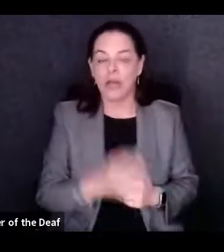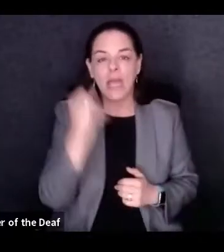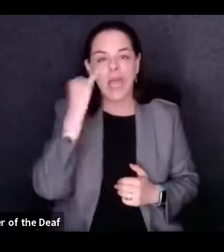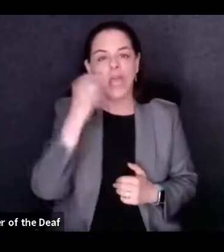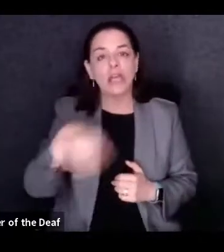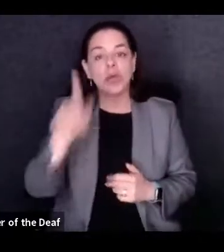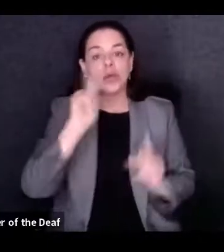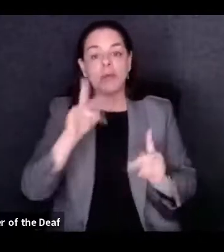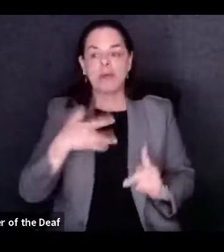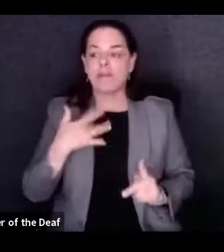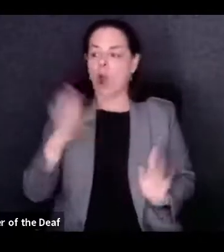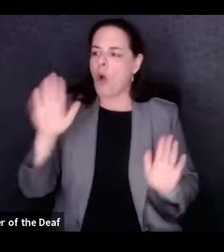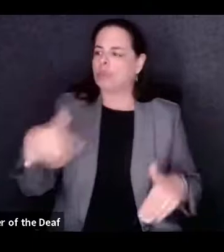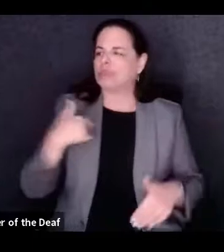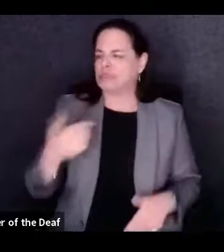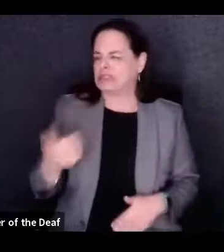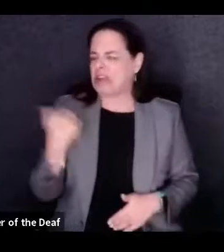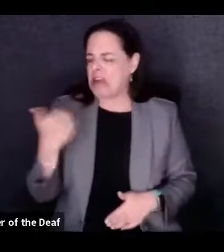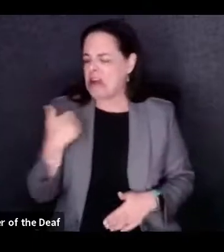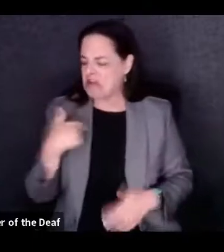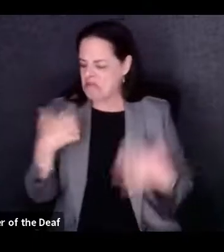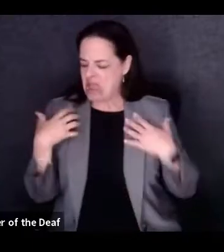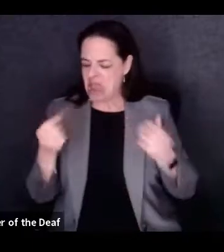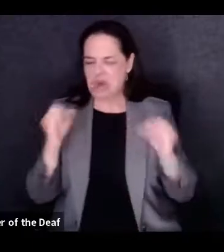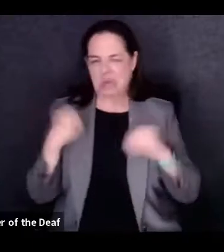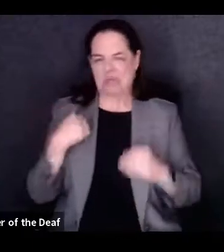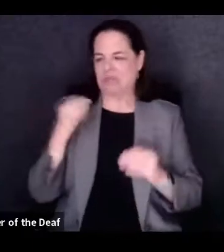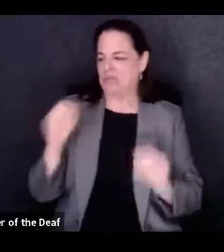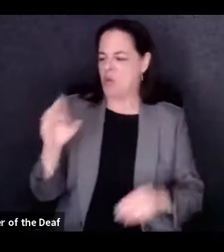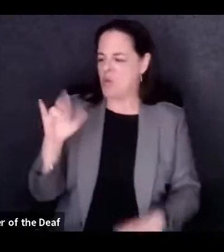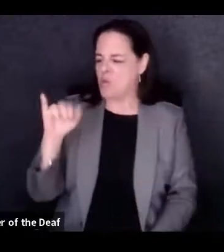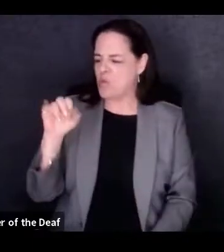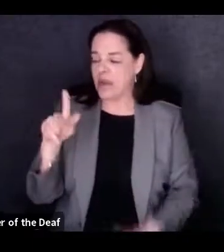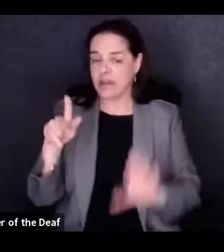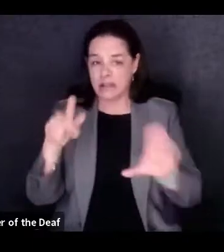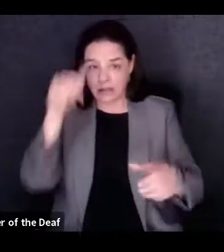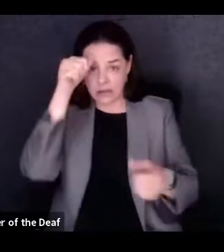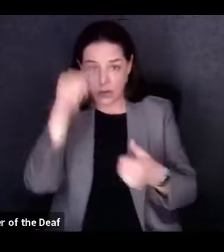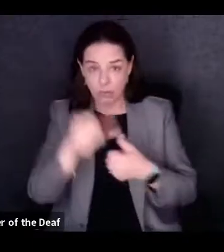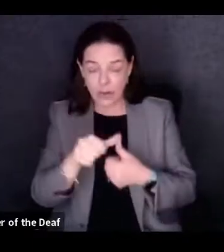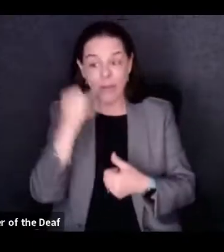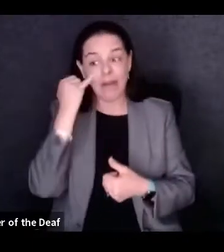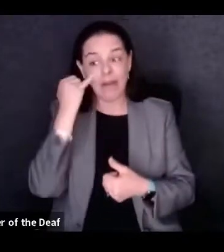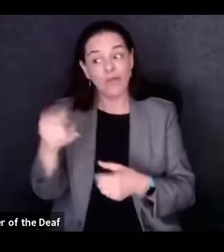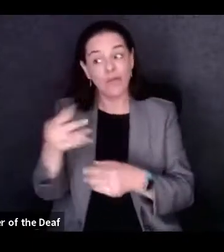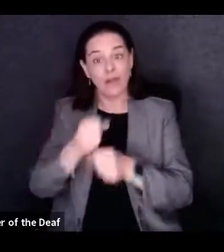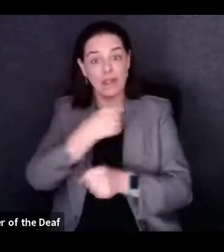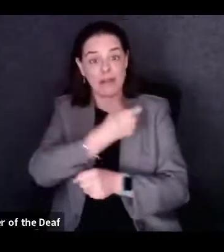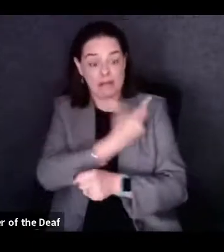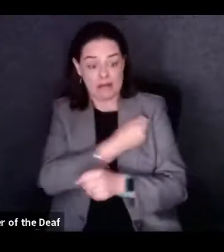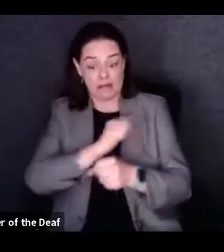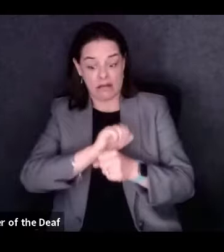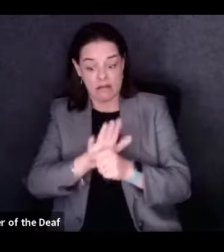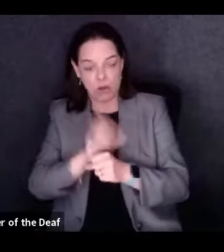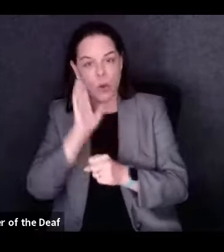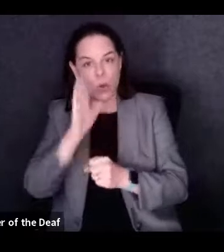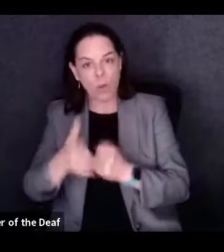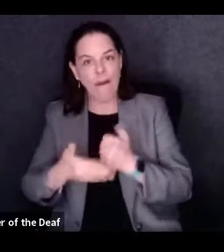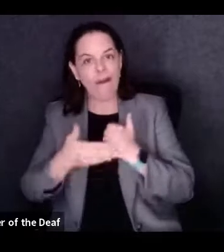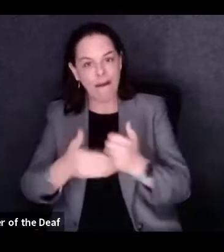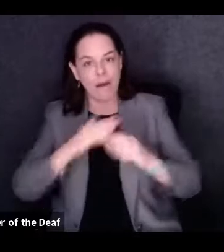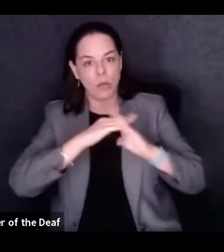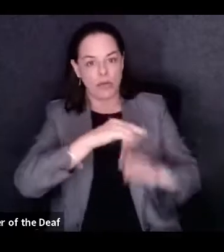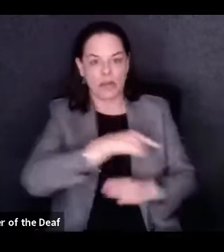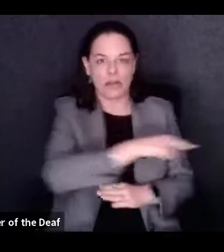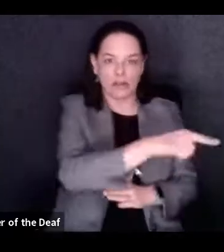they are healthy and young and not at risk, please remember that getting the vaccine also helps protect those around you